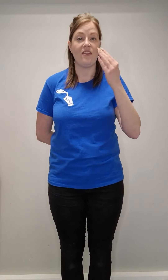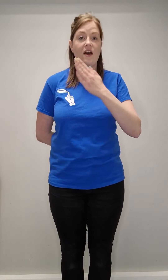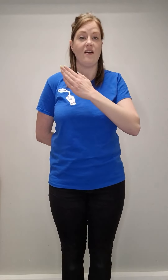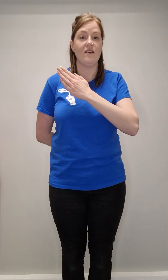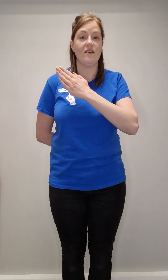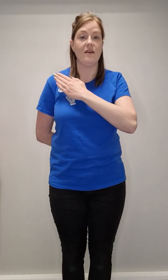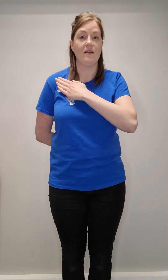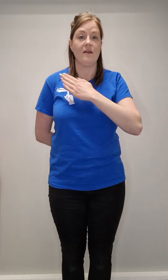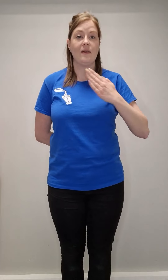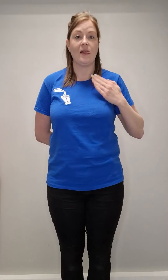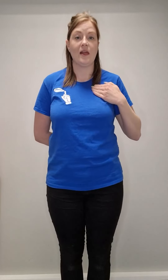together,